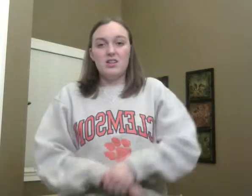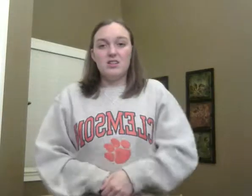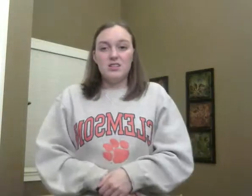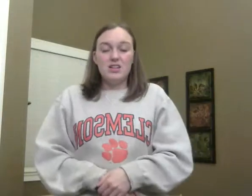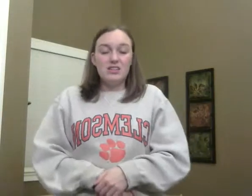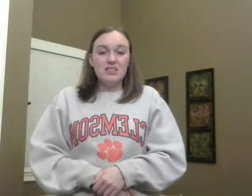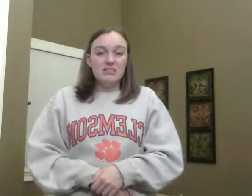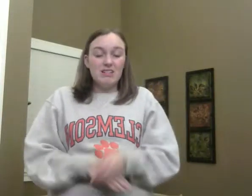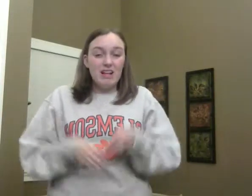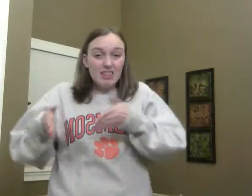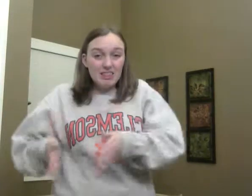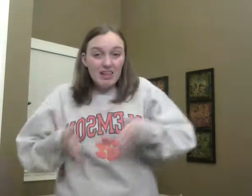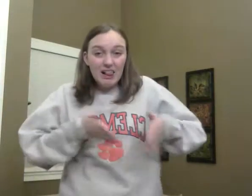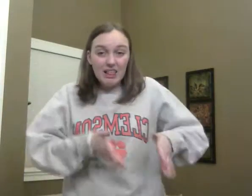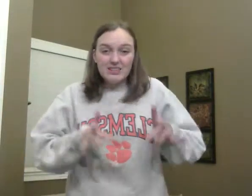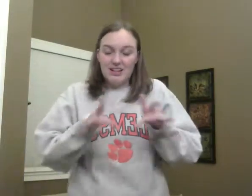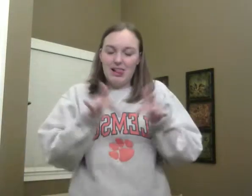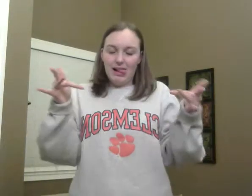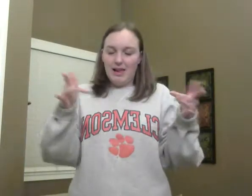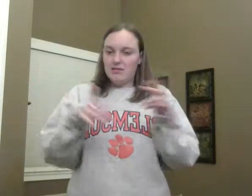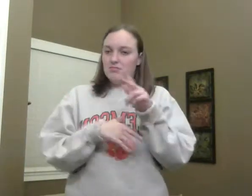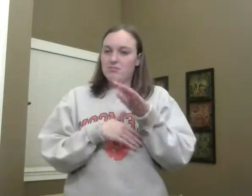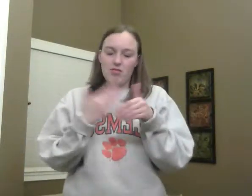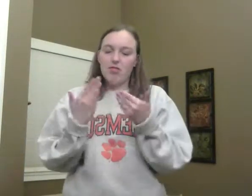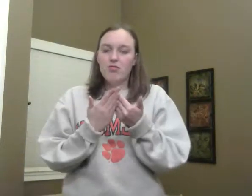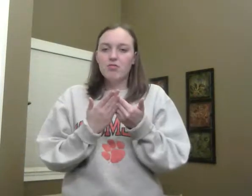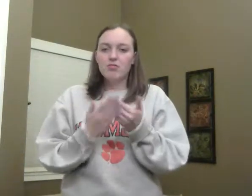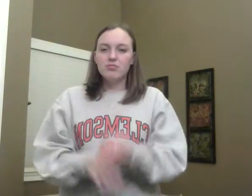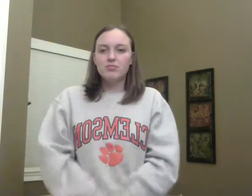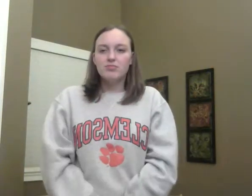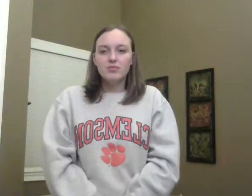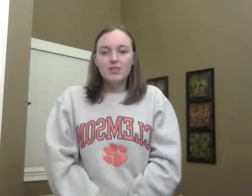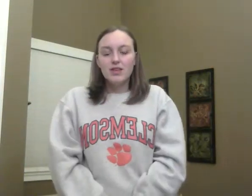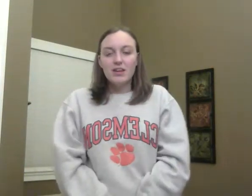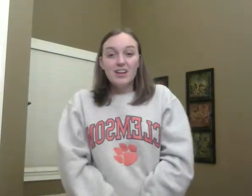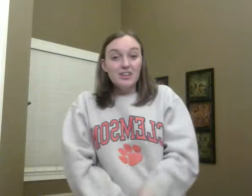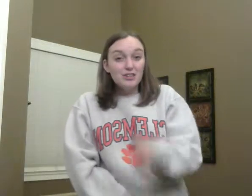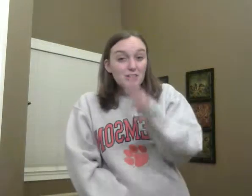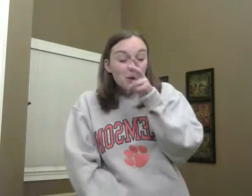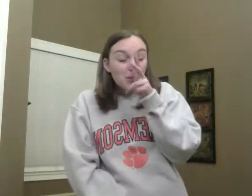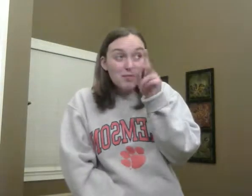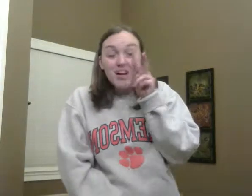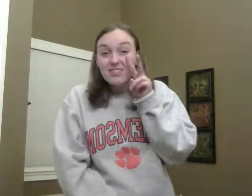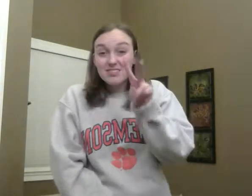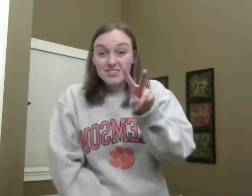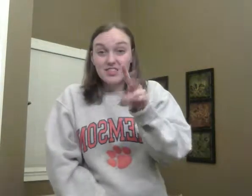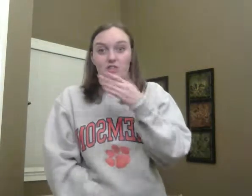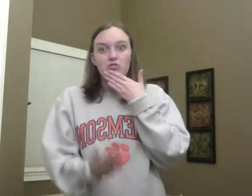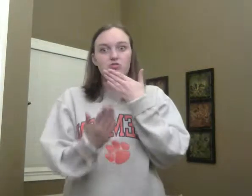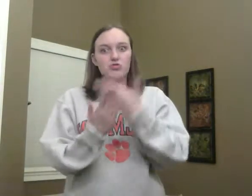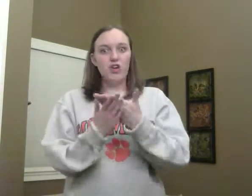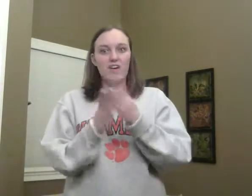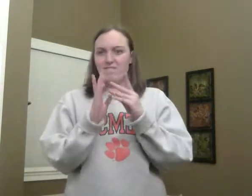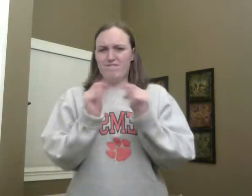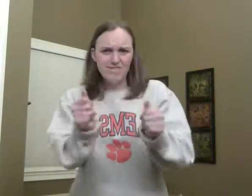to sink the insect. Water striders also have very good vision and can move quickly. These